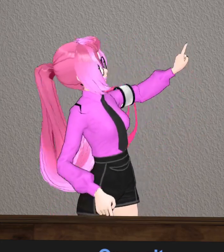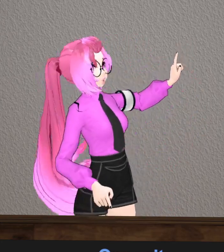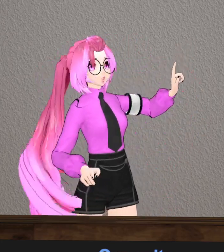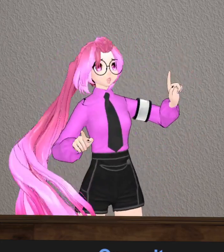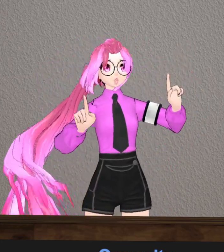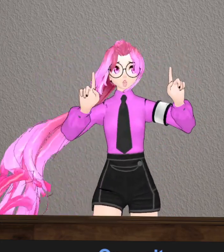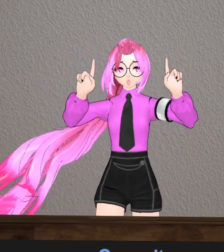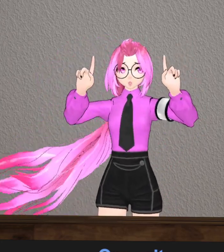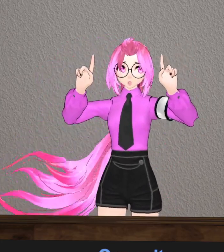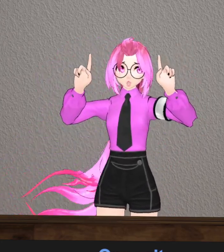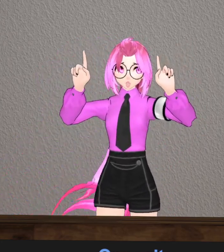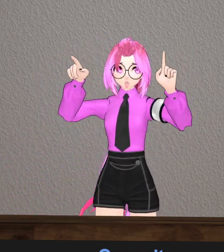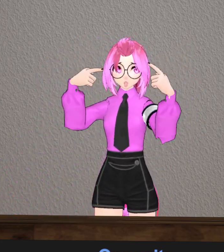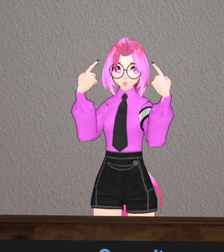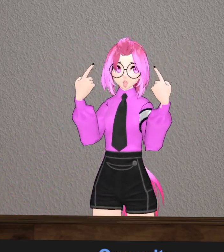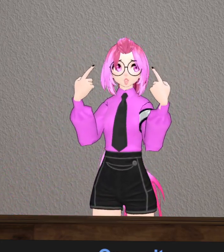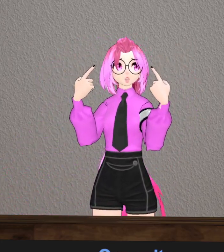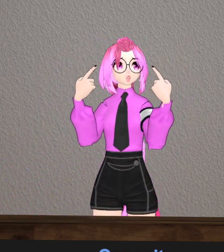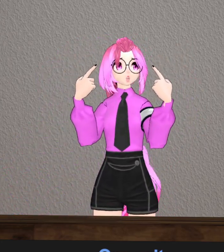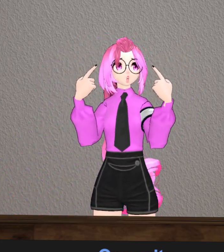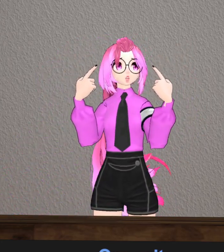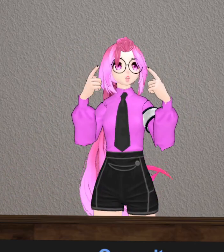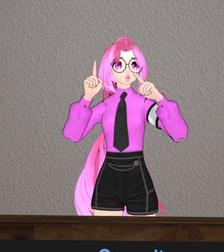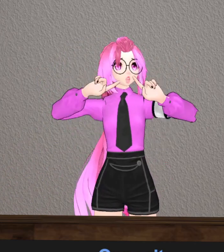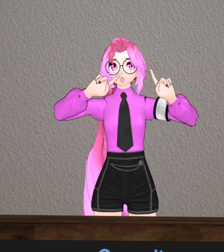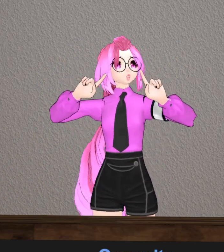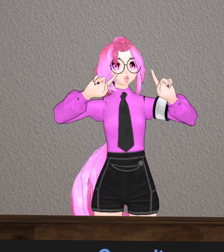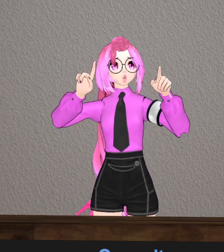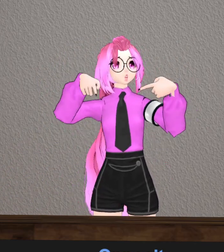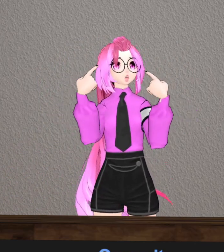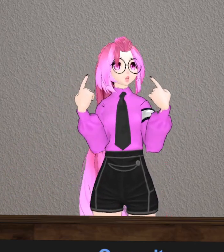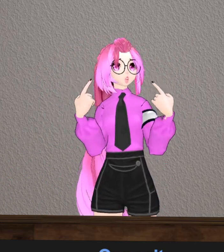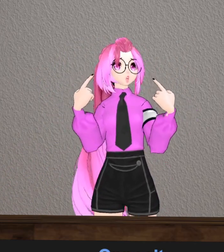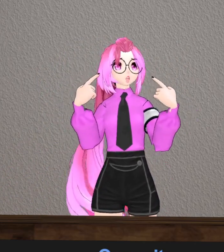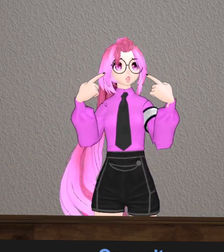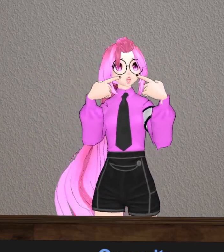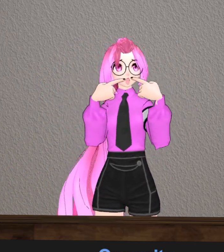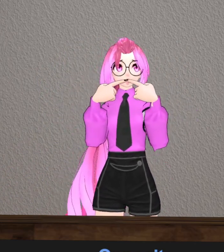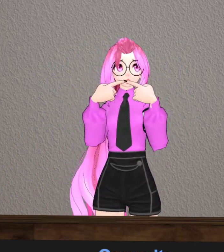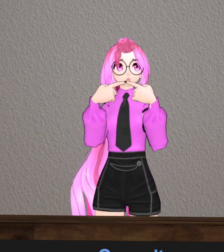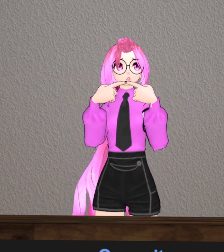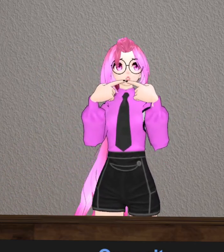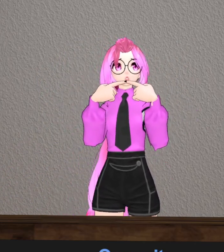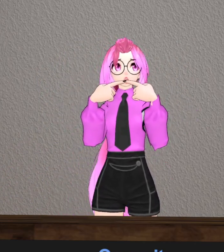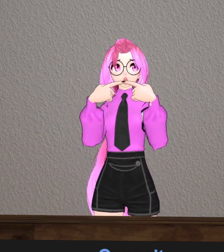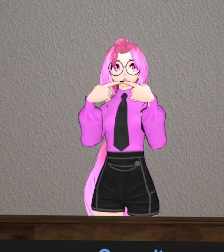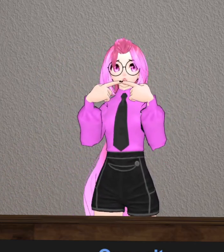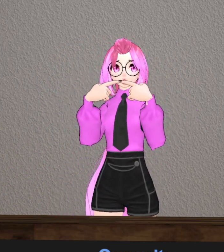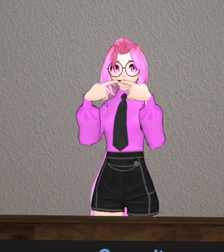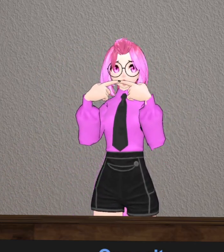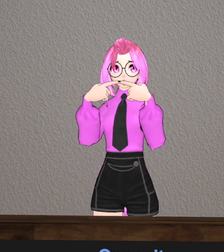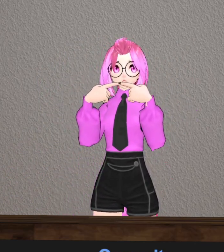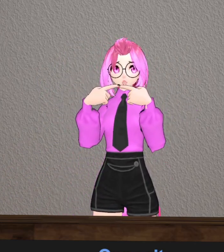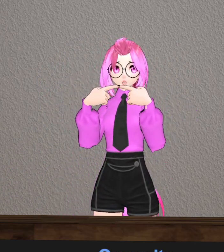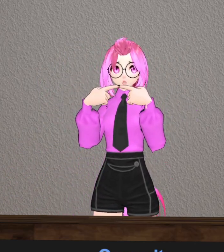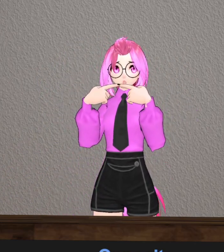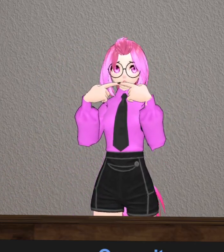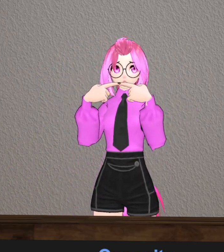really similar. We're going to have our palms towards ourselves, not away, towards ourselves. And then our fingers are going to be touching, and then they